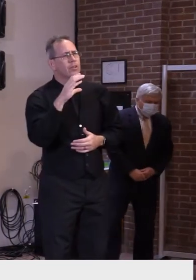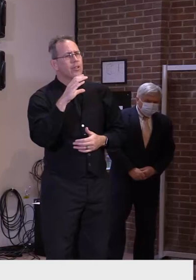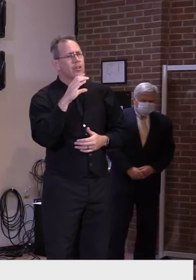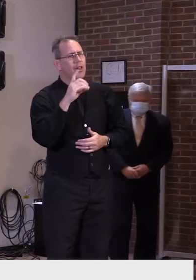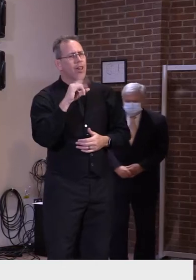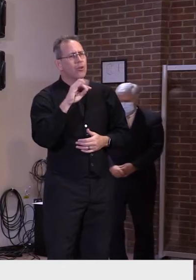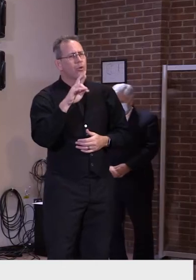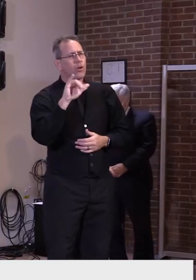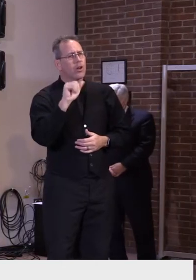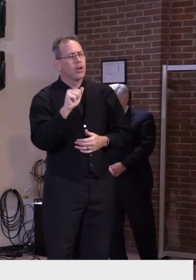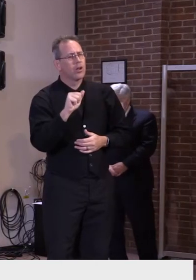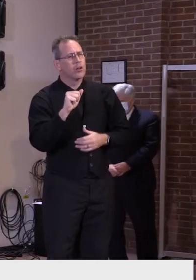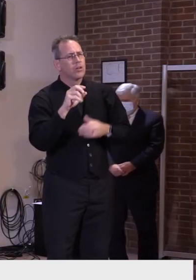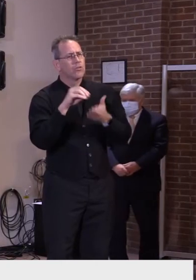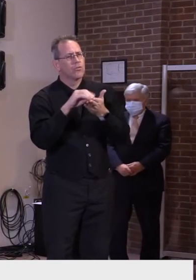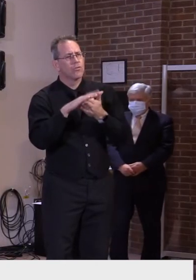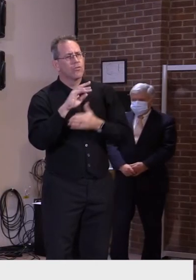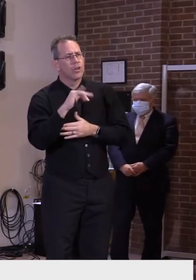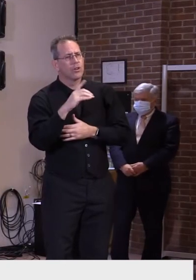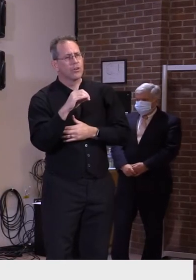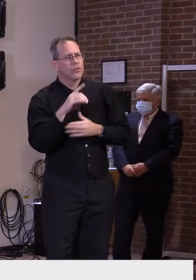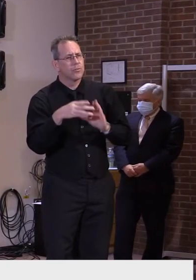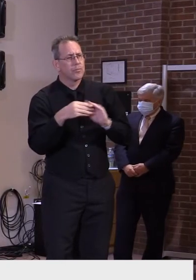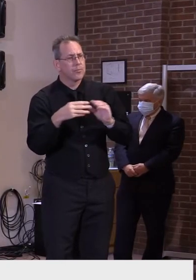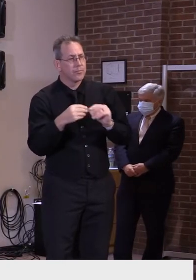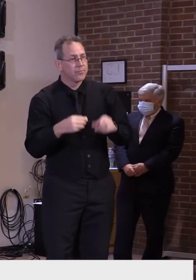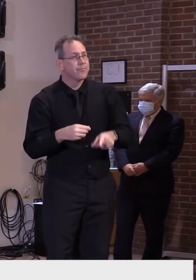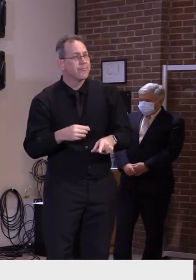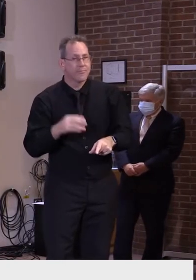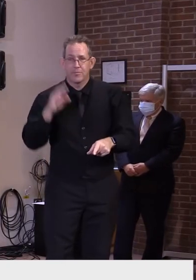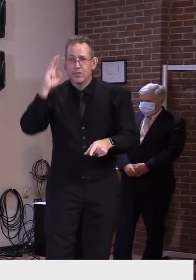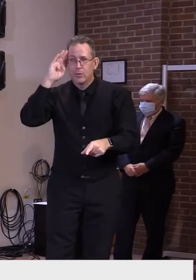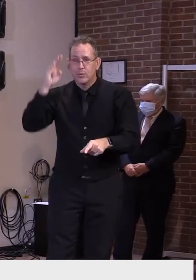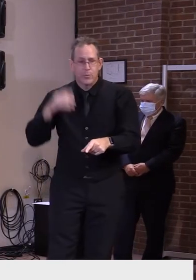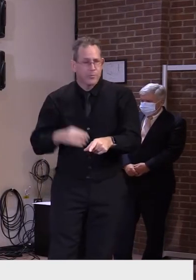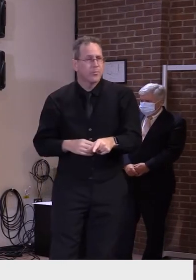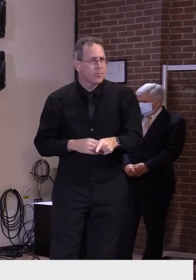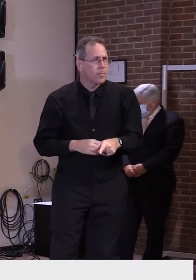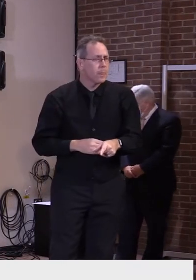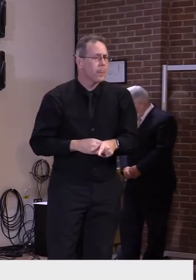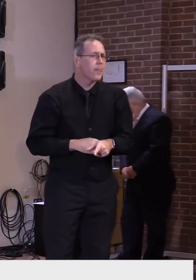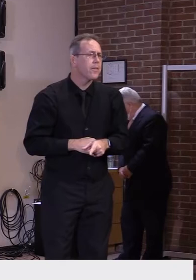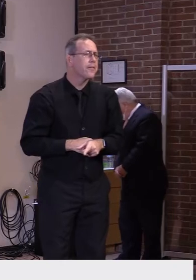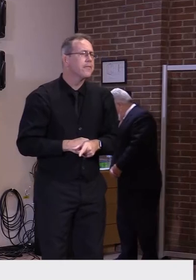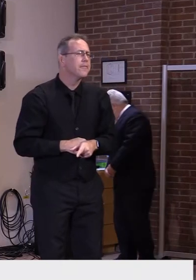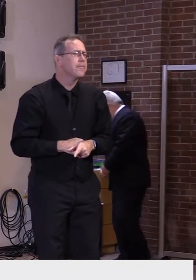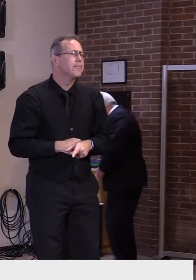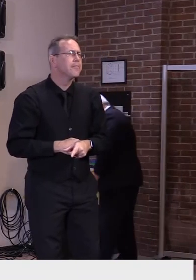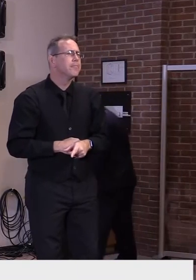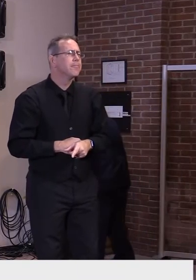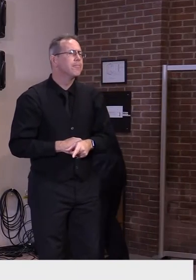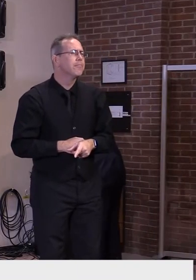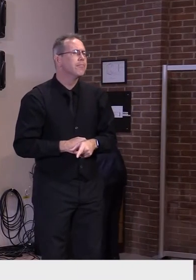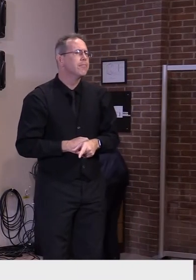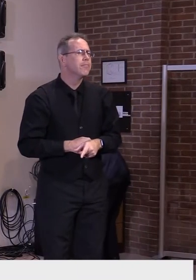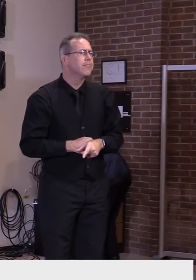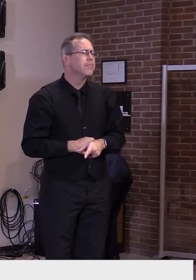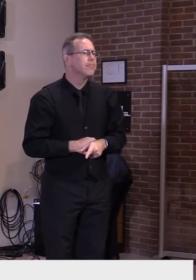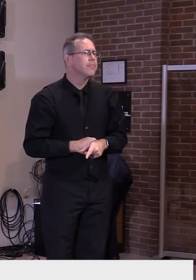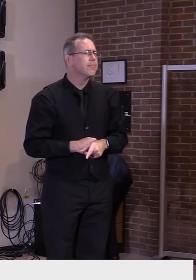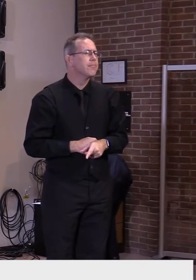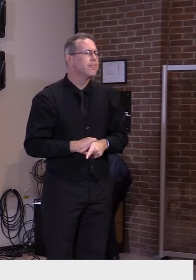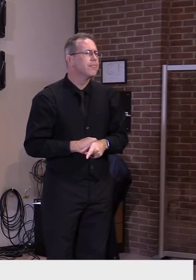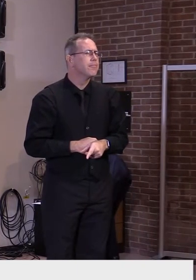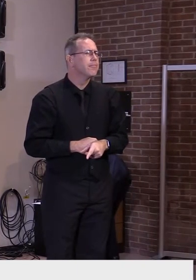Yes, good afternoon, thanks. For Secretary French, returning to the subject of schools with lower vaccination rates, you